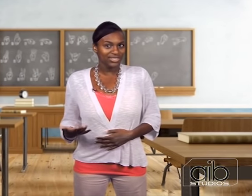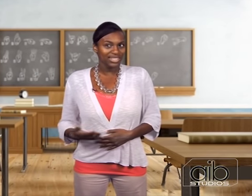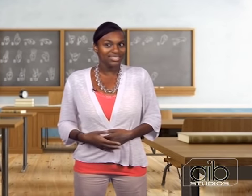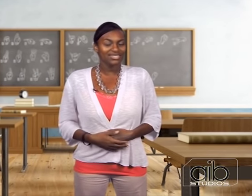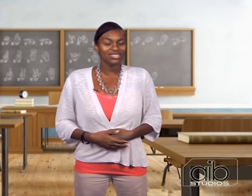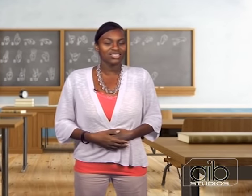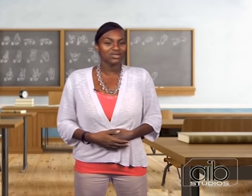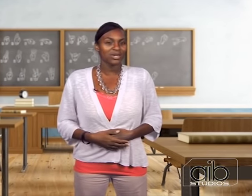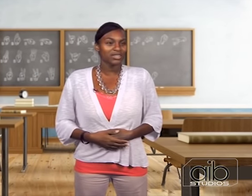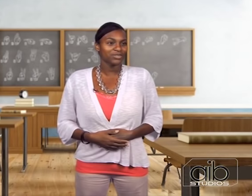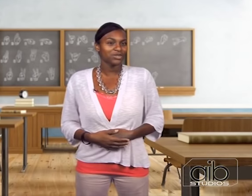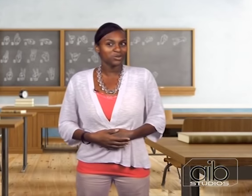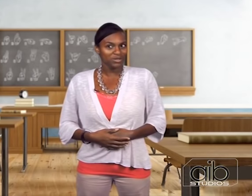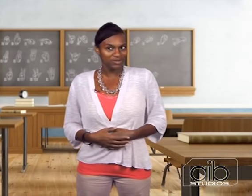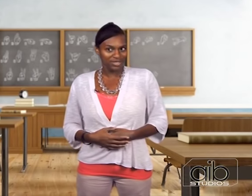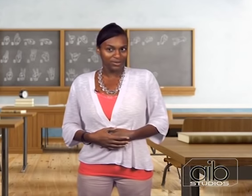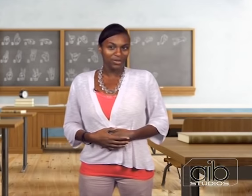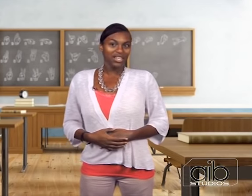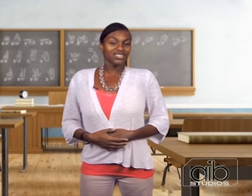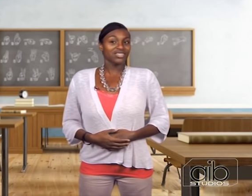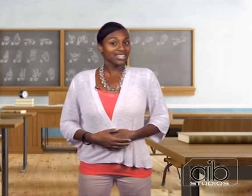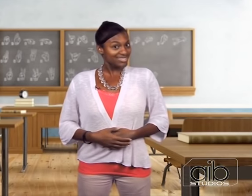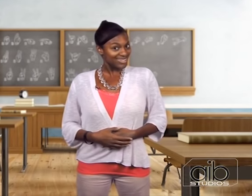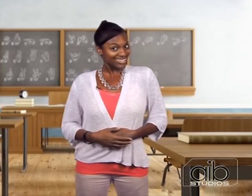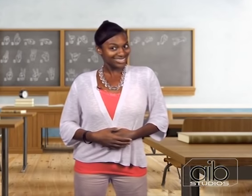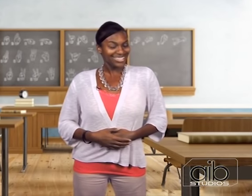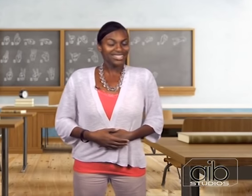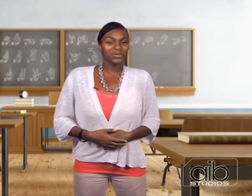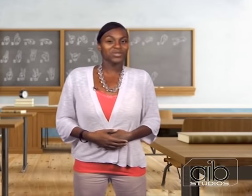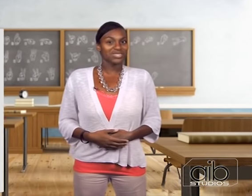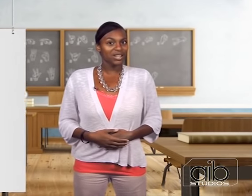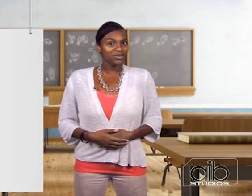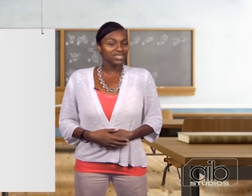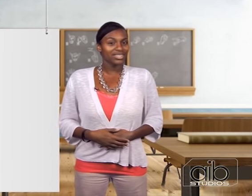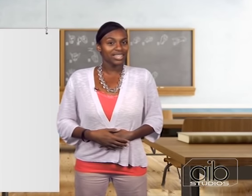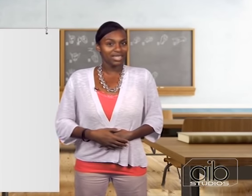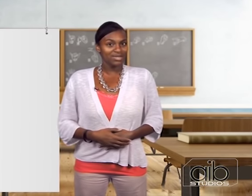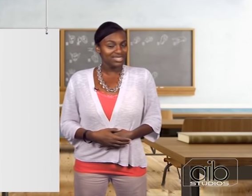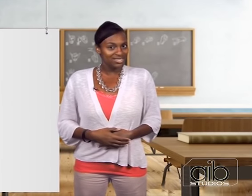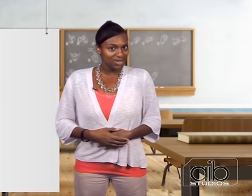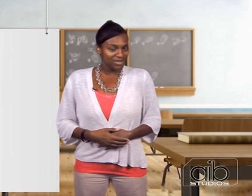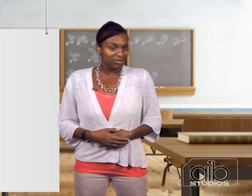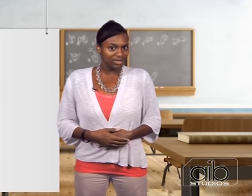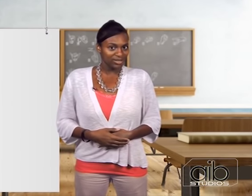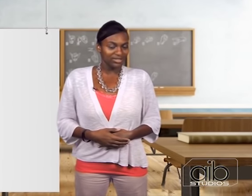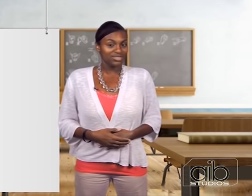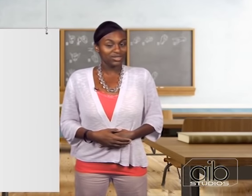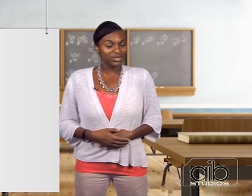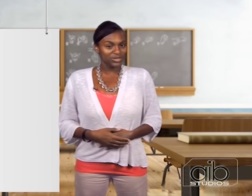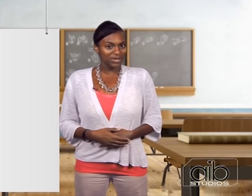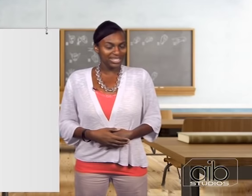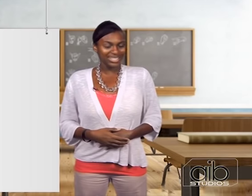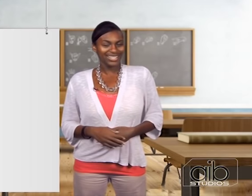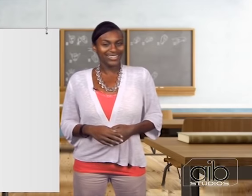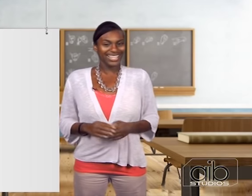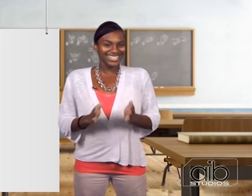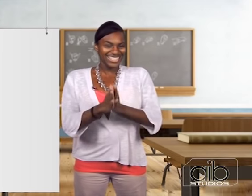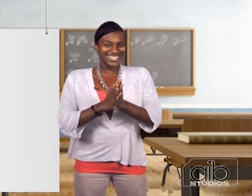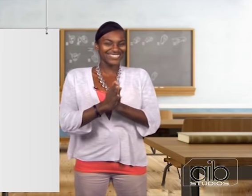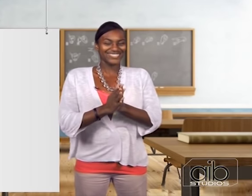this is just a way for you to review. So let's start. So we're going to start with the ABC song that we learned. So are you ready? Okay, let's go.